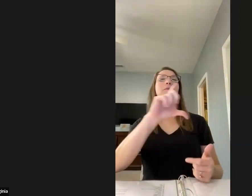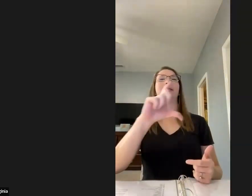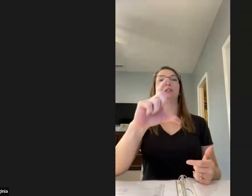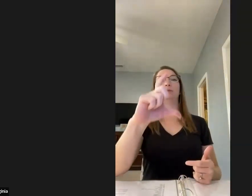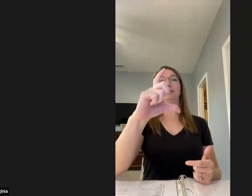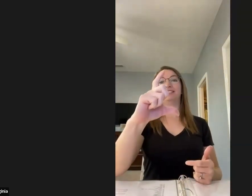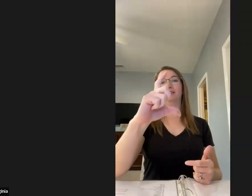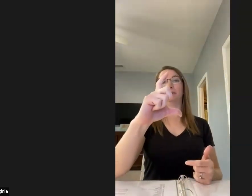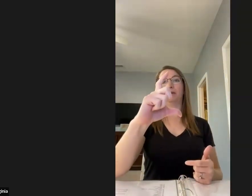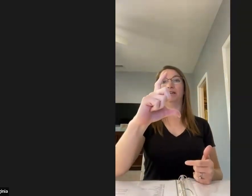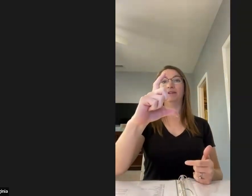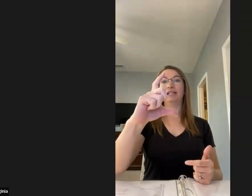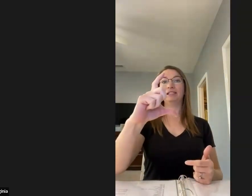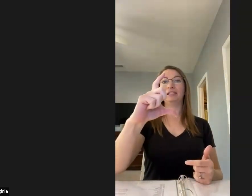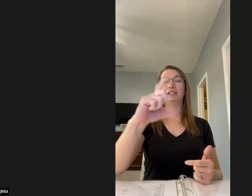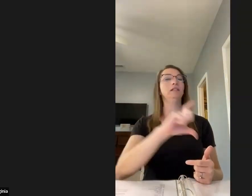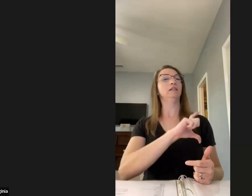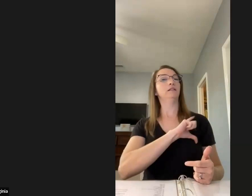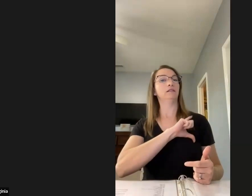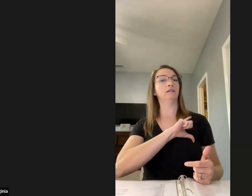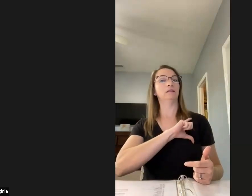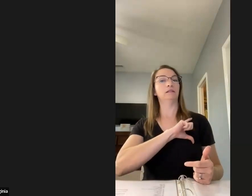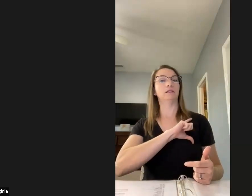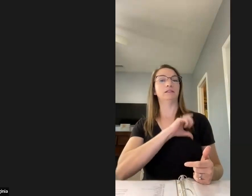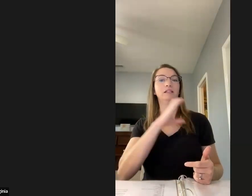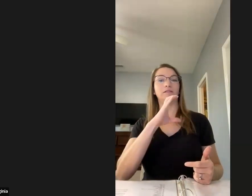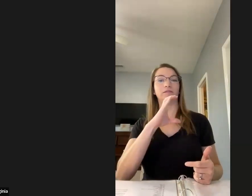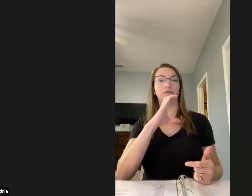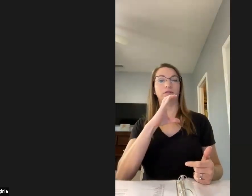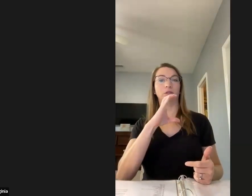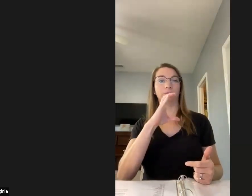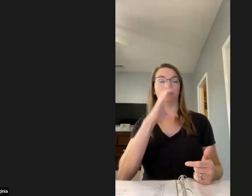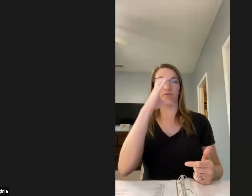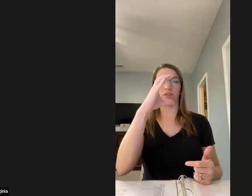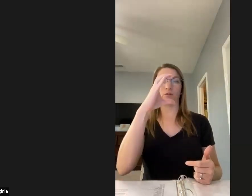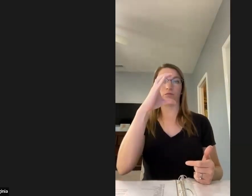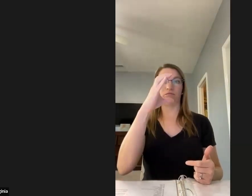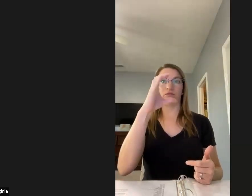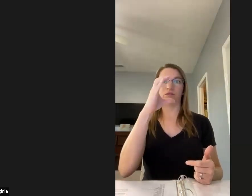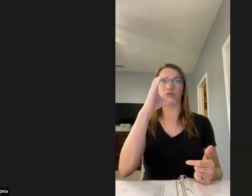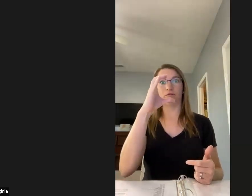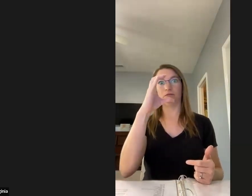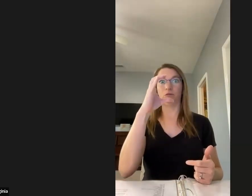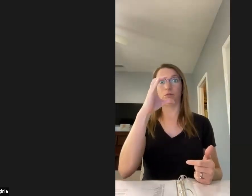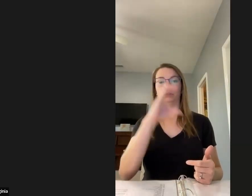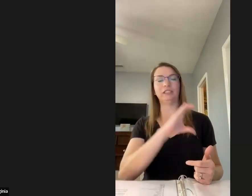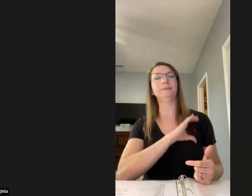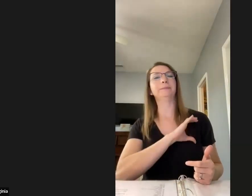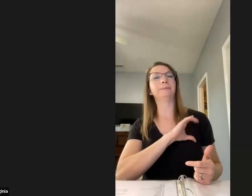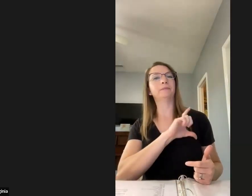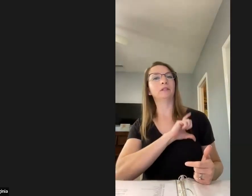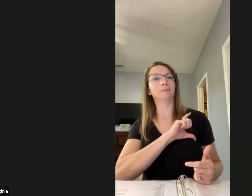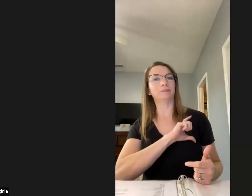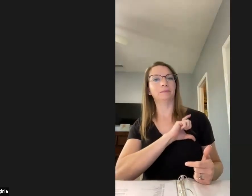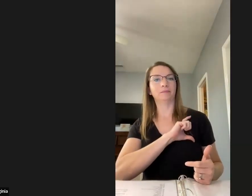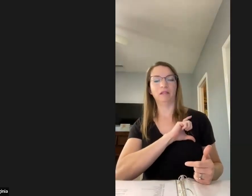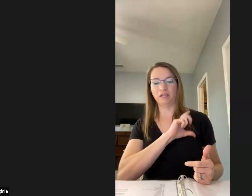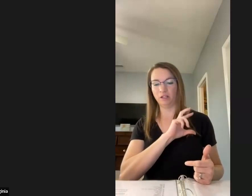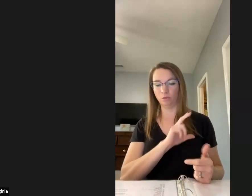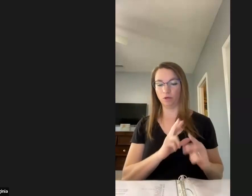might do a modified C instead of normal C. Either one